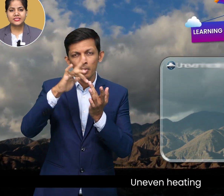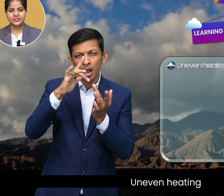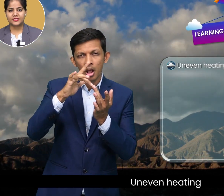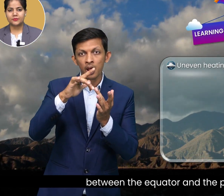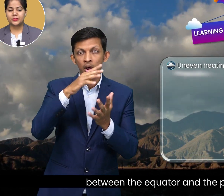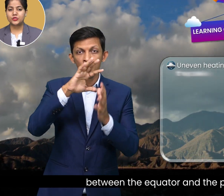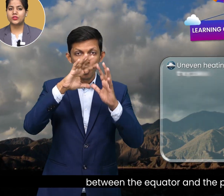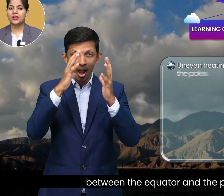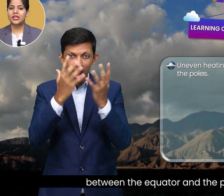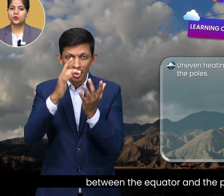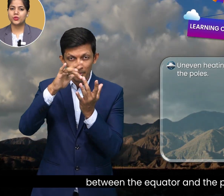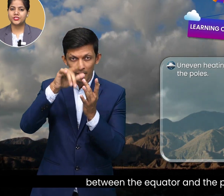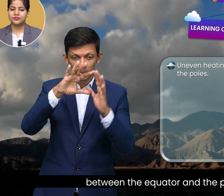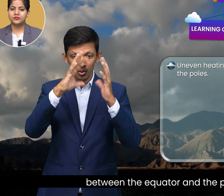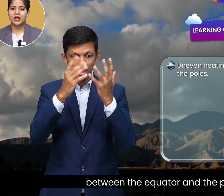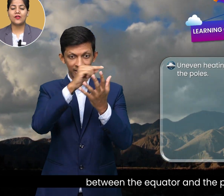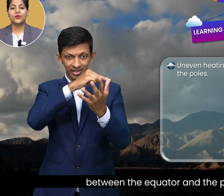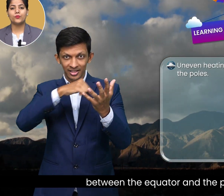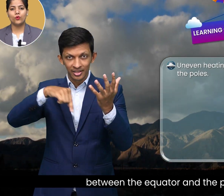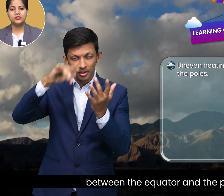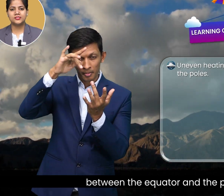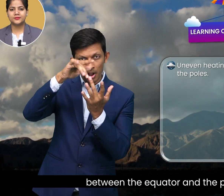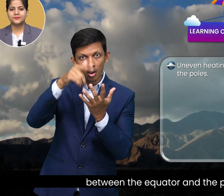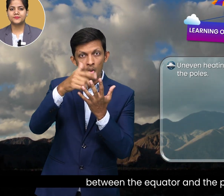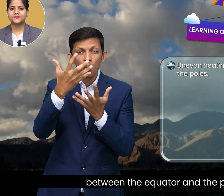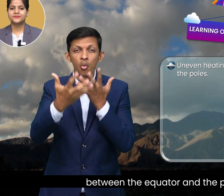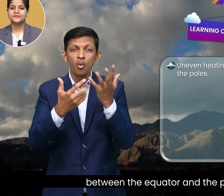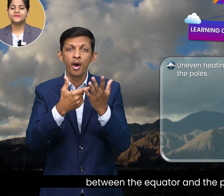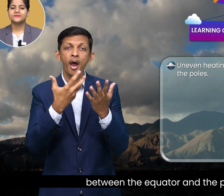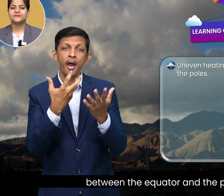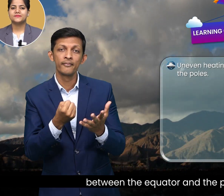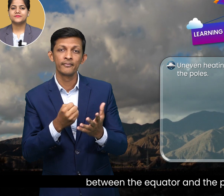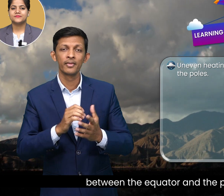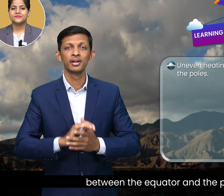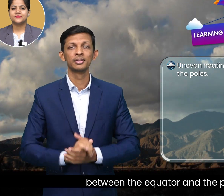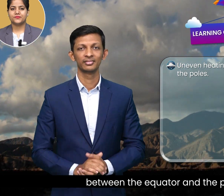uneven heating between the equator and the poles,